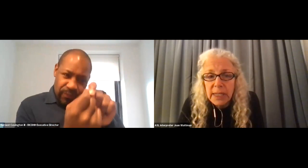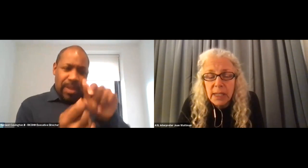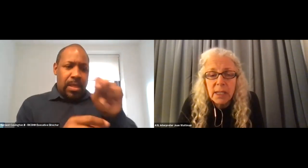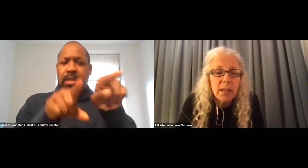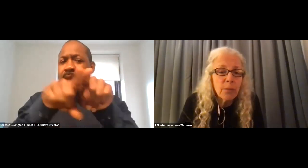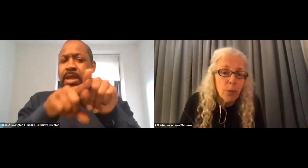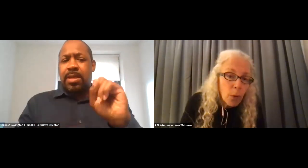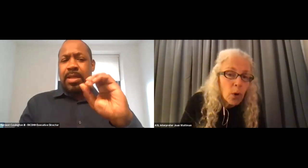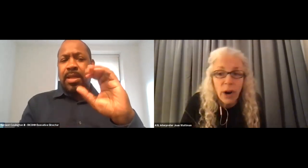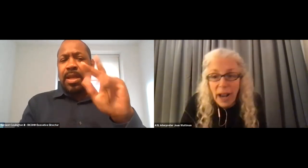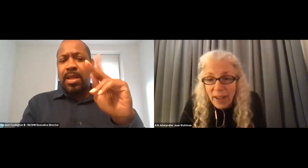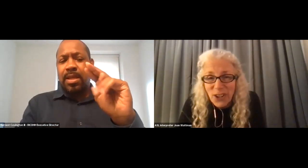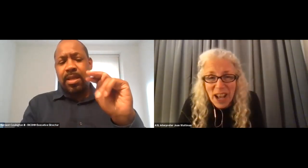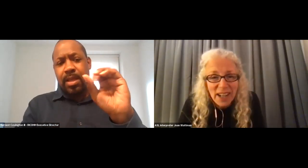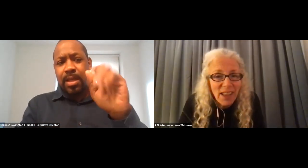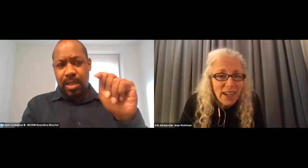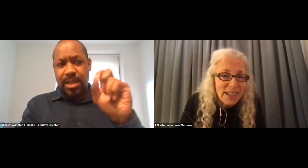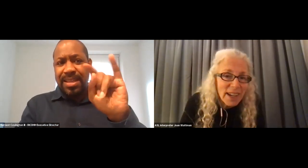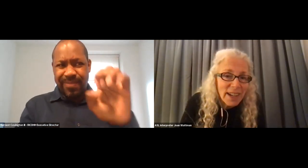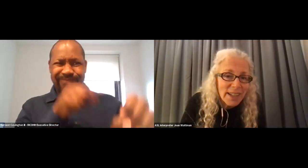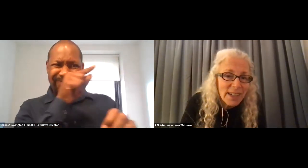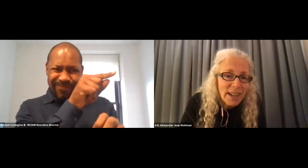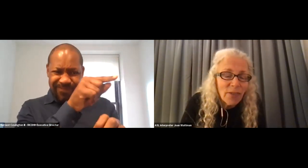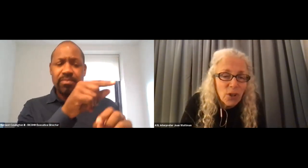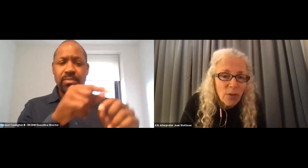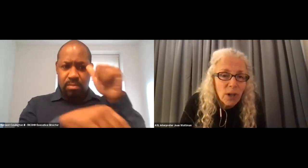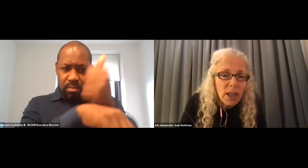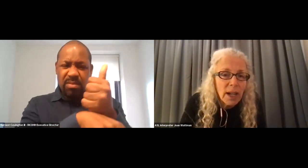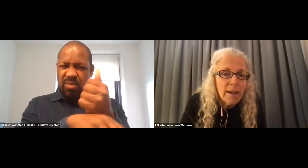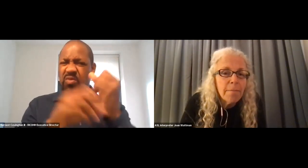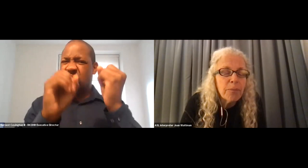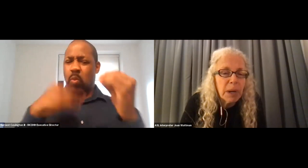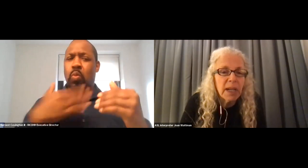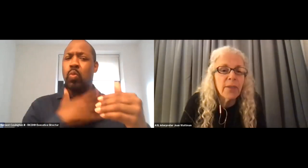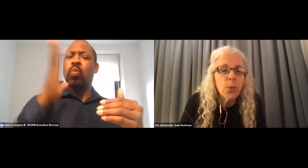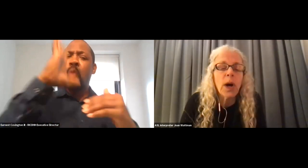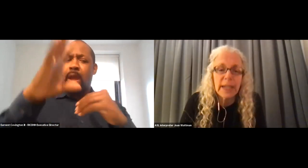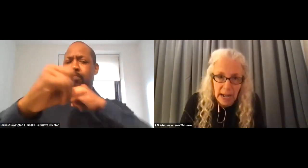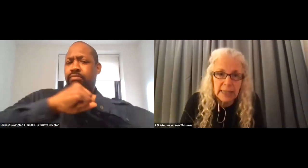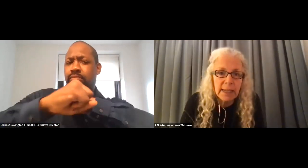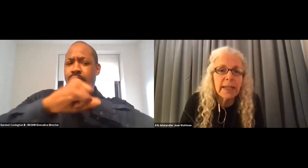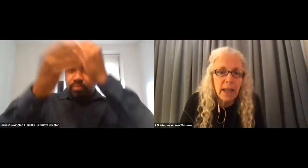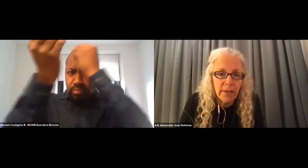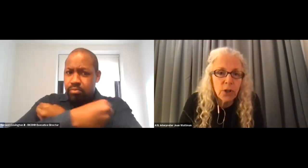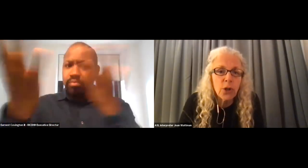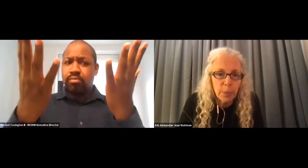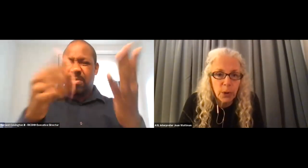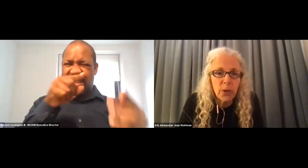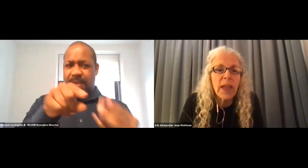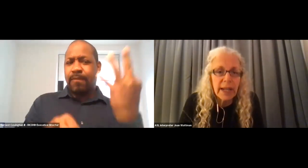places before or after 9 o'clock at Sauconesset, after 4 o'clock. But if you want an on-site live interpreter, that is